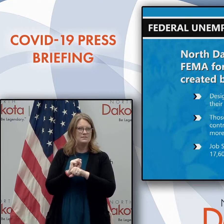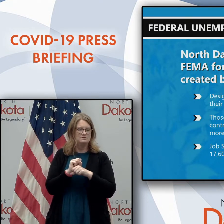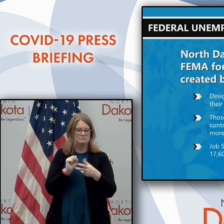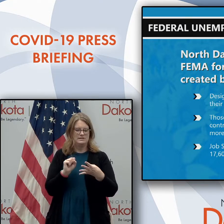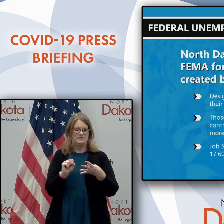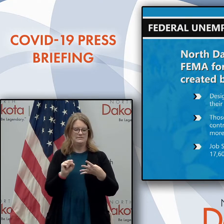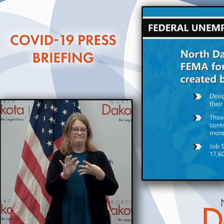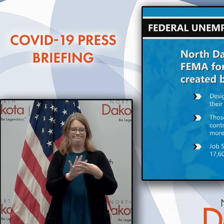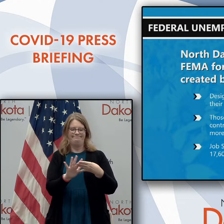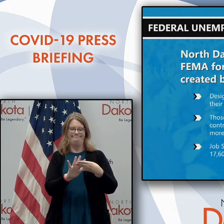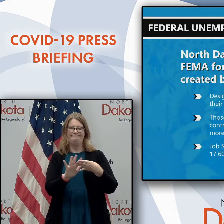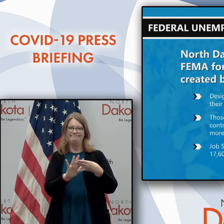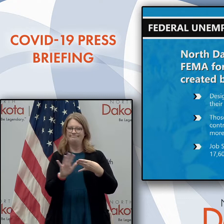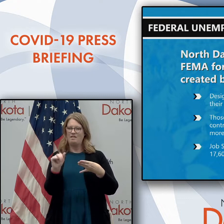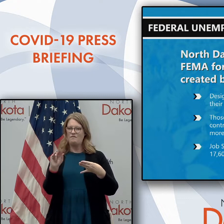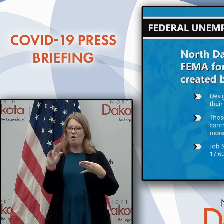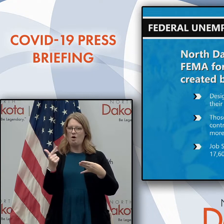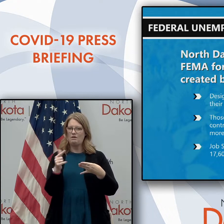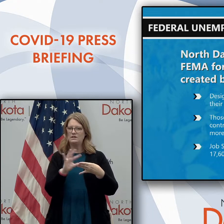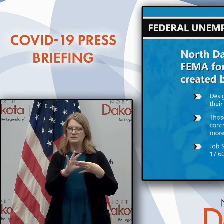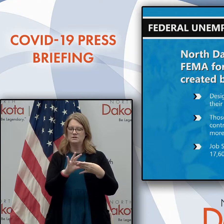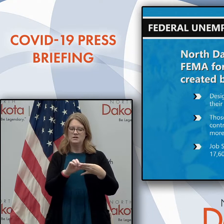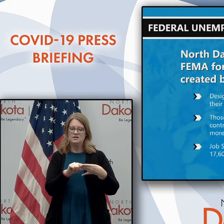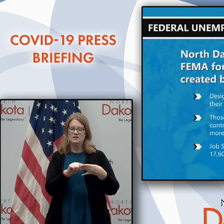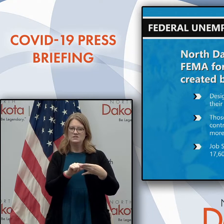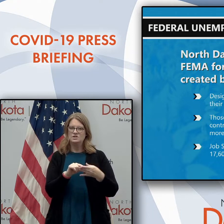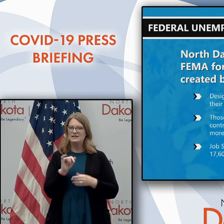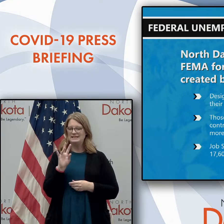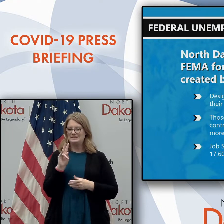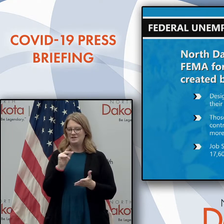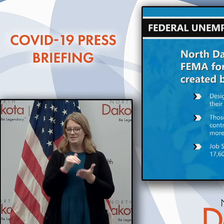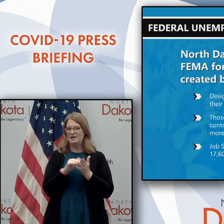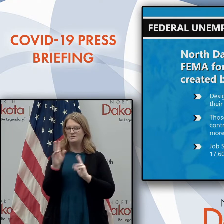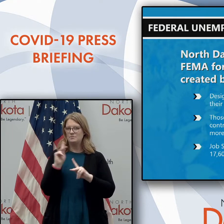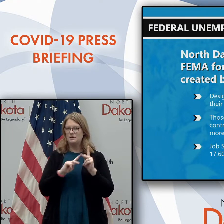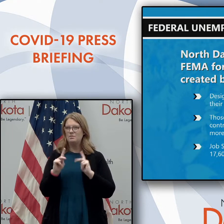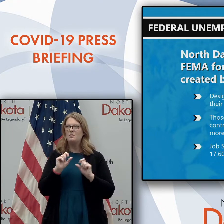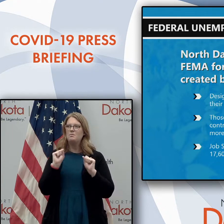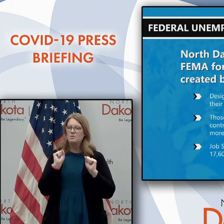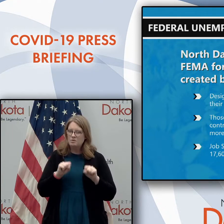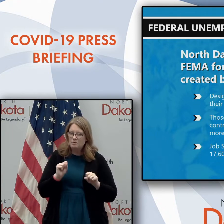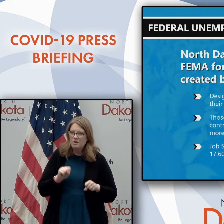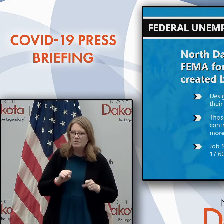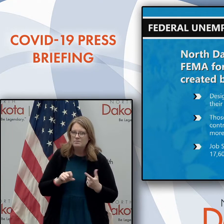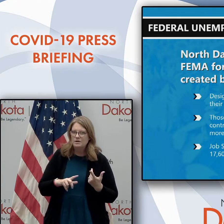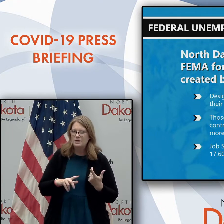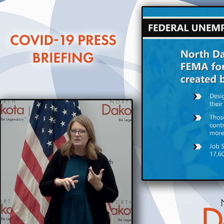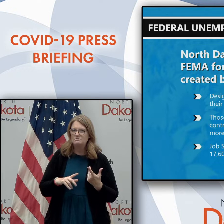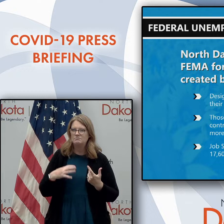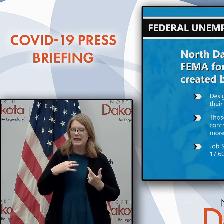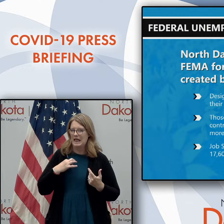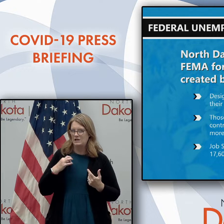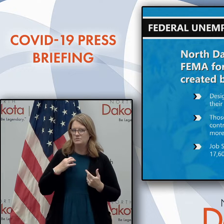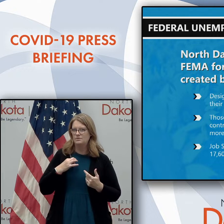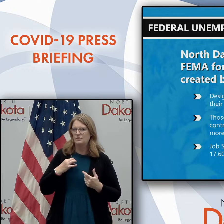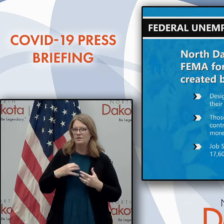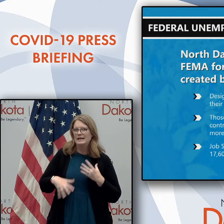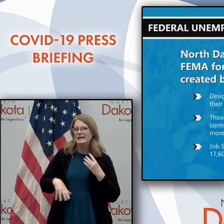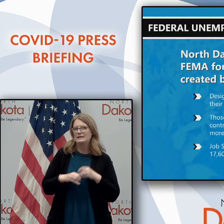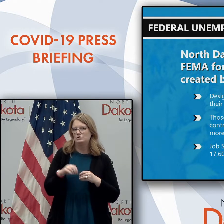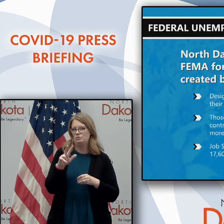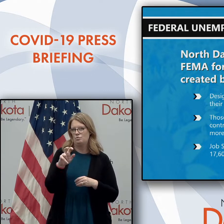of August that could be eligible to receive an additional $300 benefit on top of the